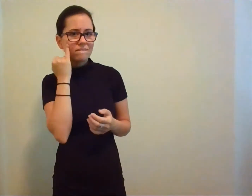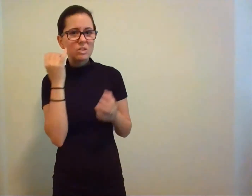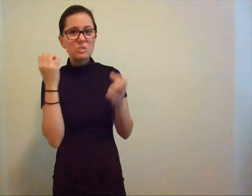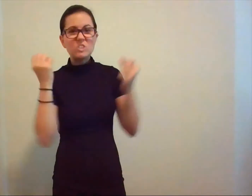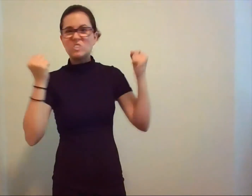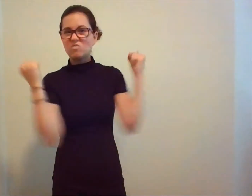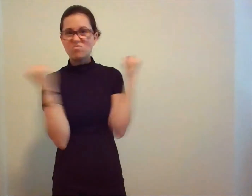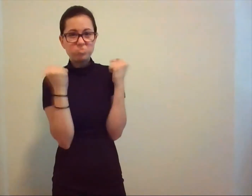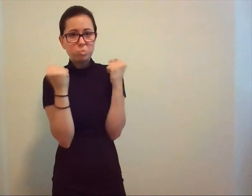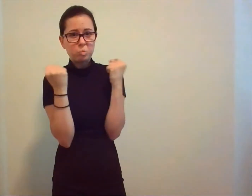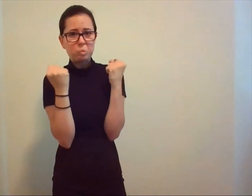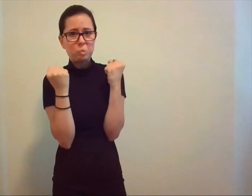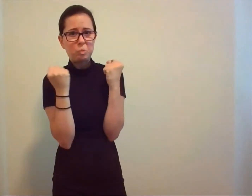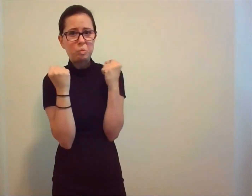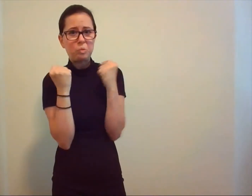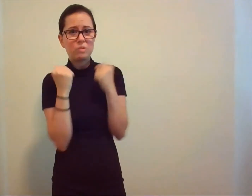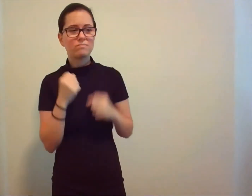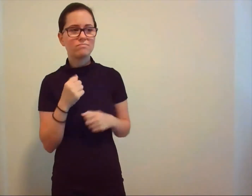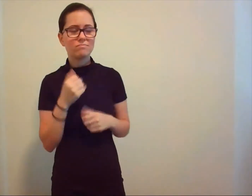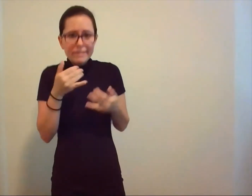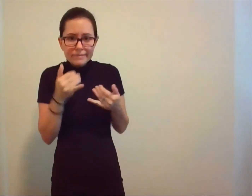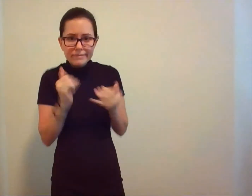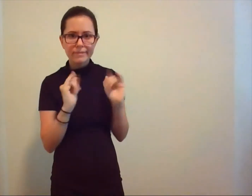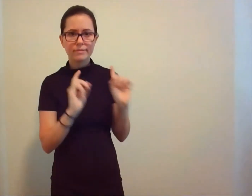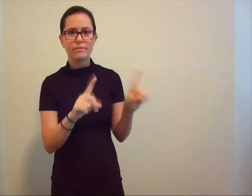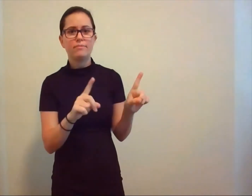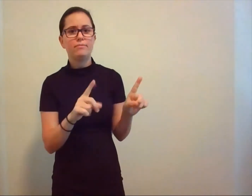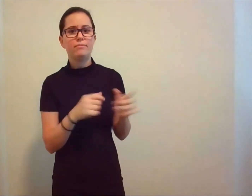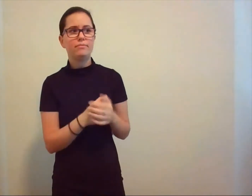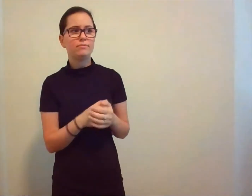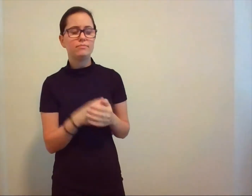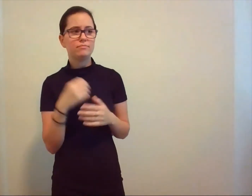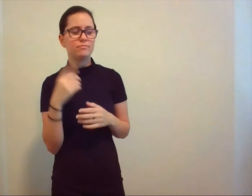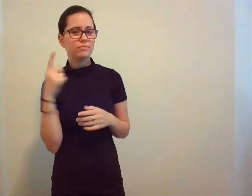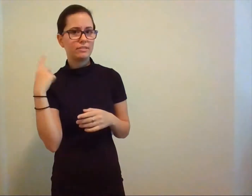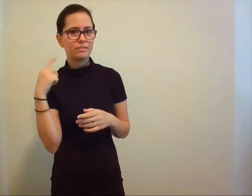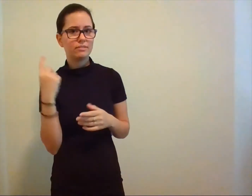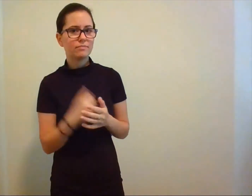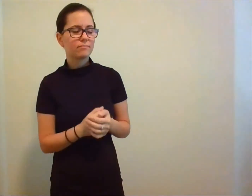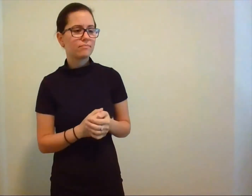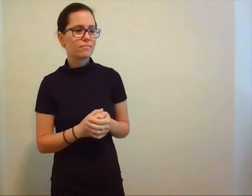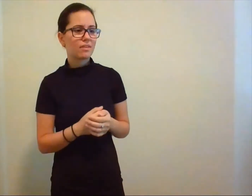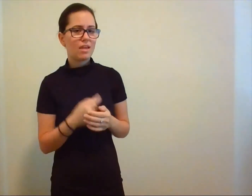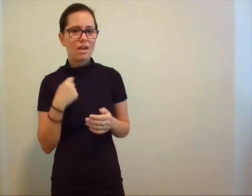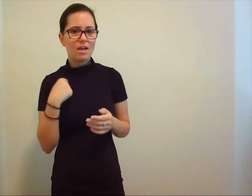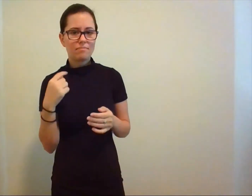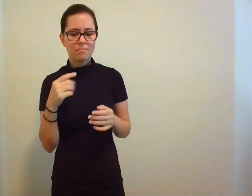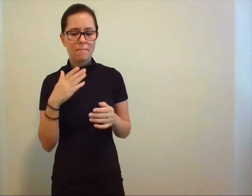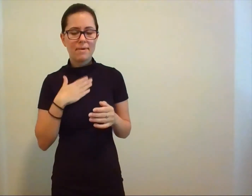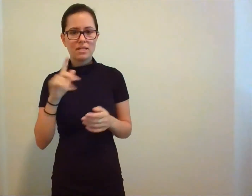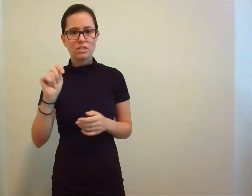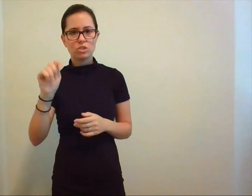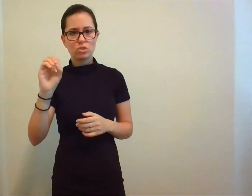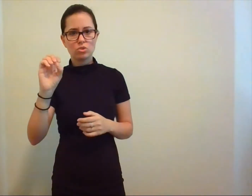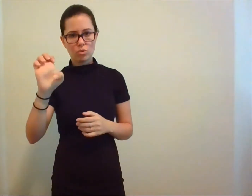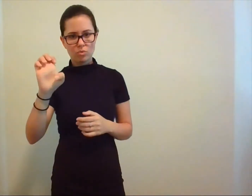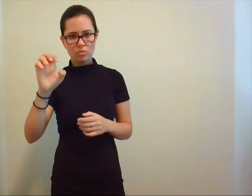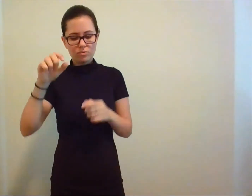in it. They're impervious to temperature. They can swim around in all these like frigid temperatures like it's